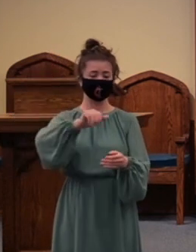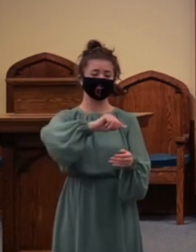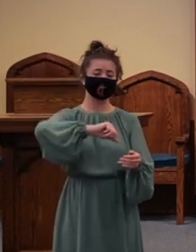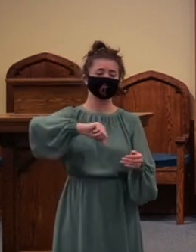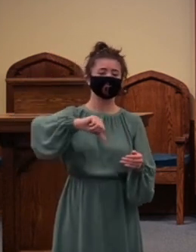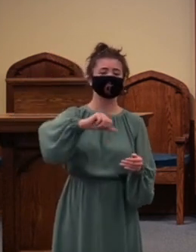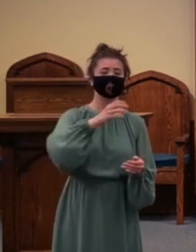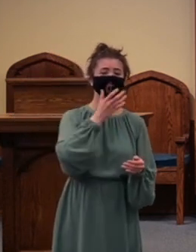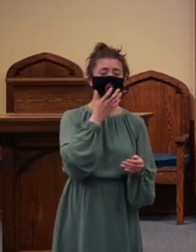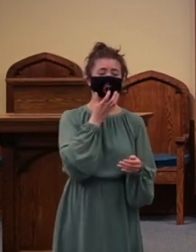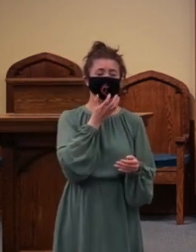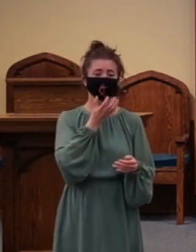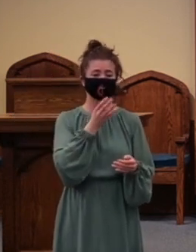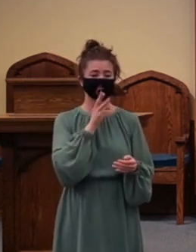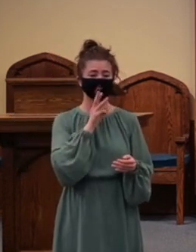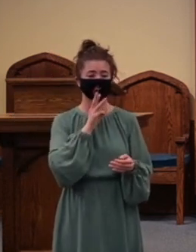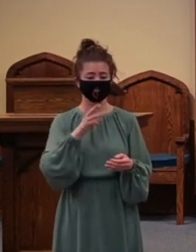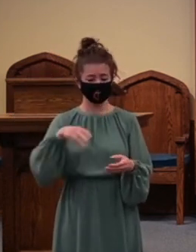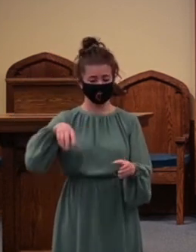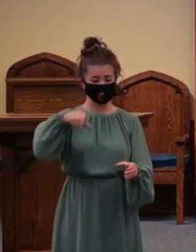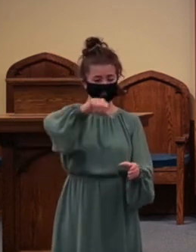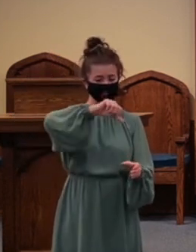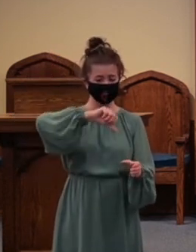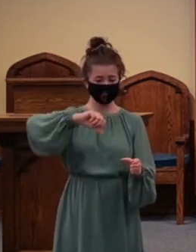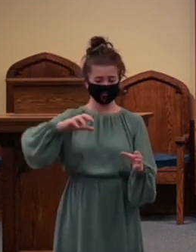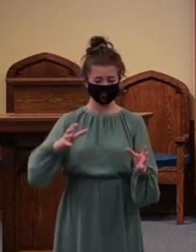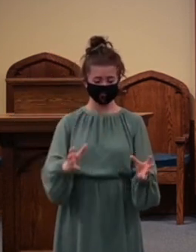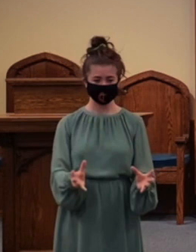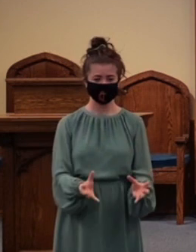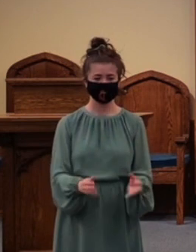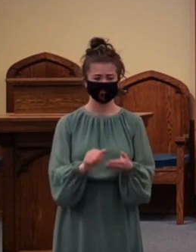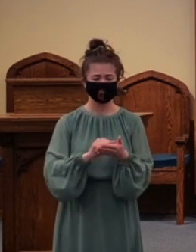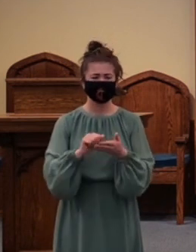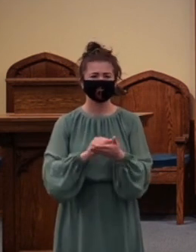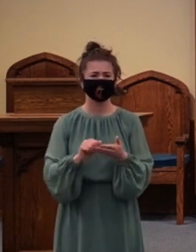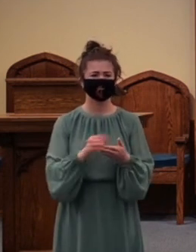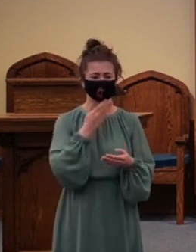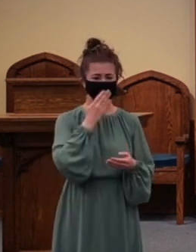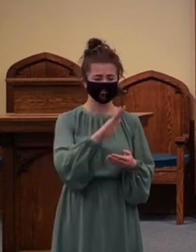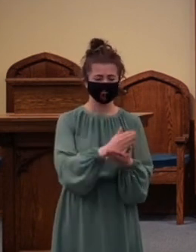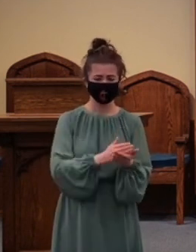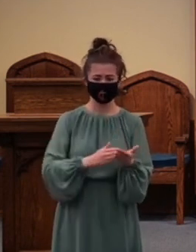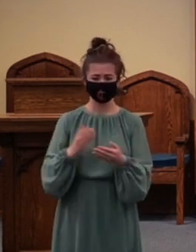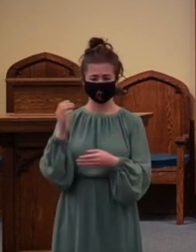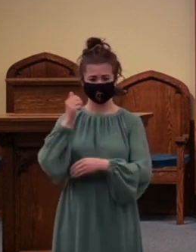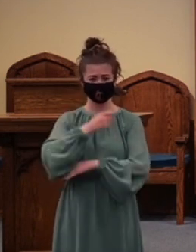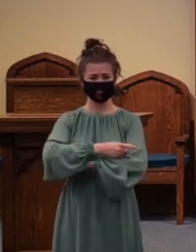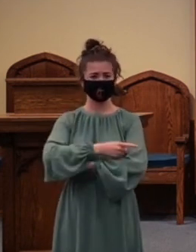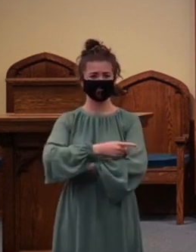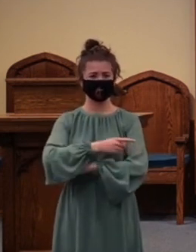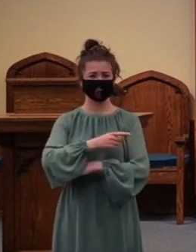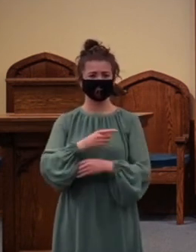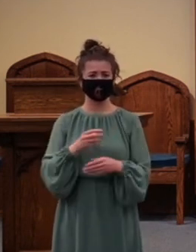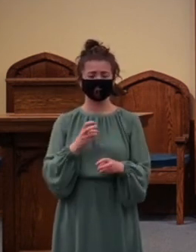a basin to wash off the weariness of the day, the bruises of the past, and the doubt that